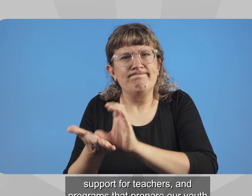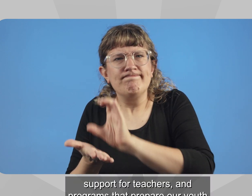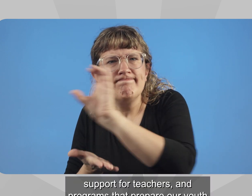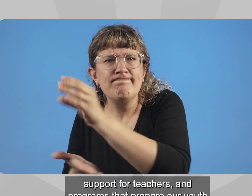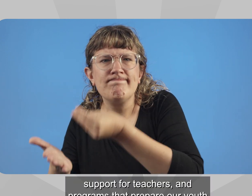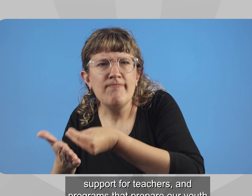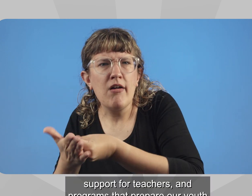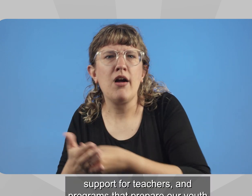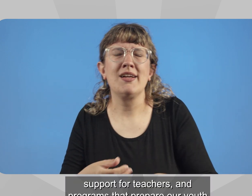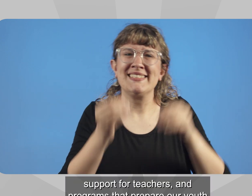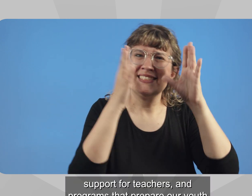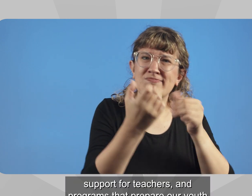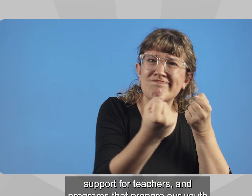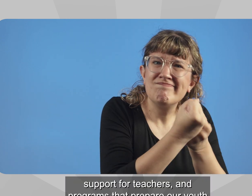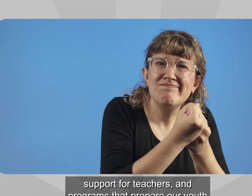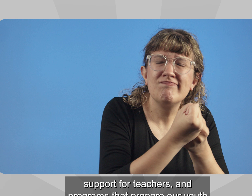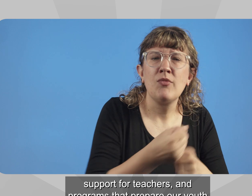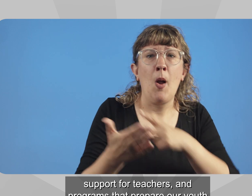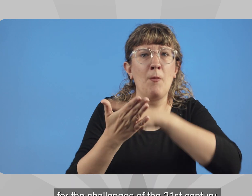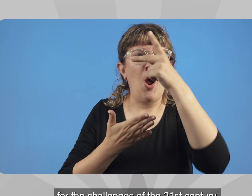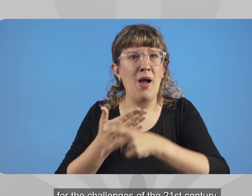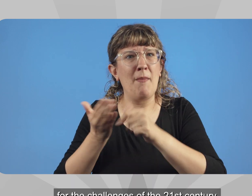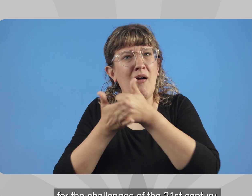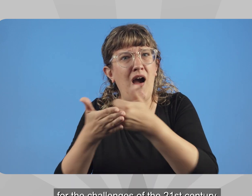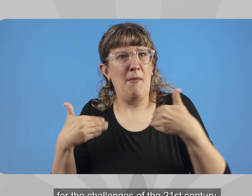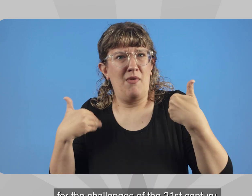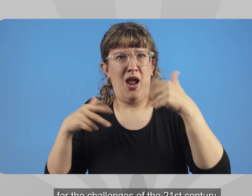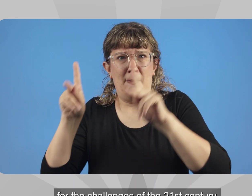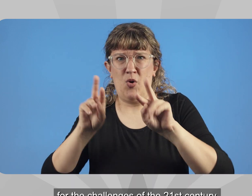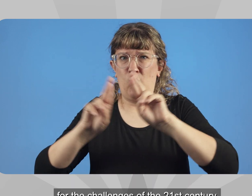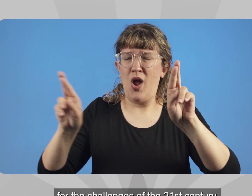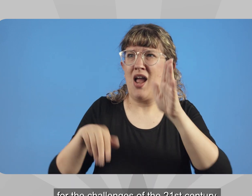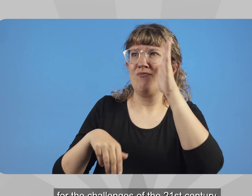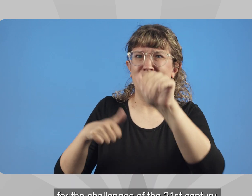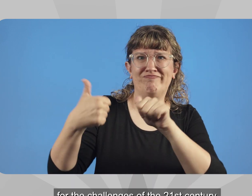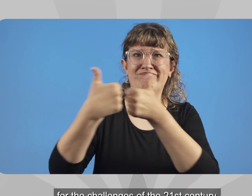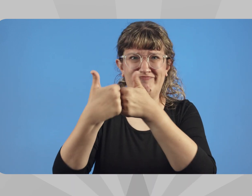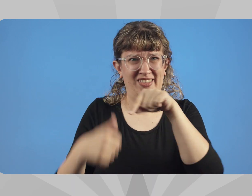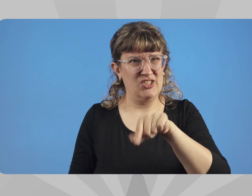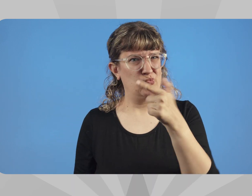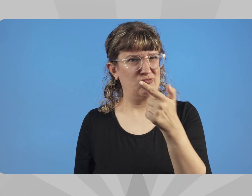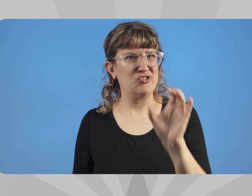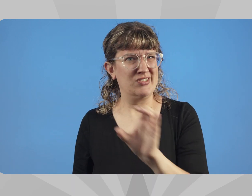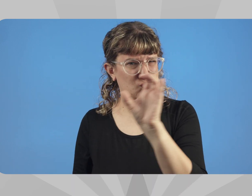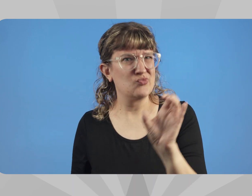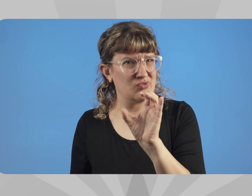for teachers, and programs that prepare our youth for the challenges of the 21st century.